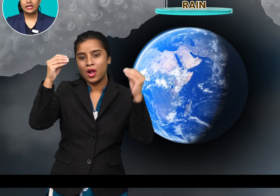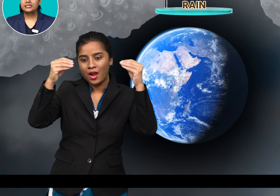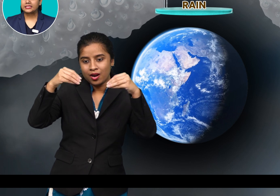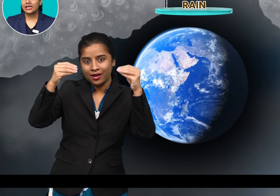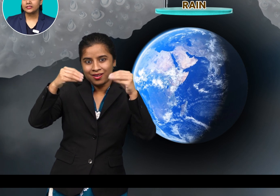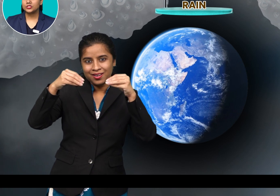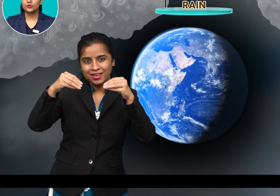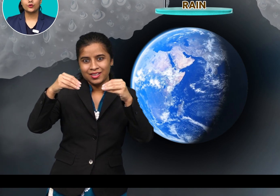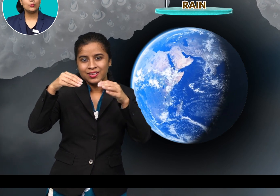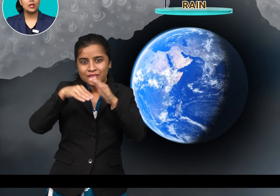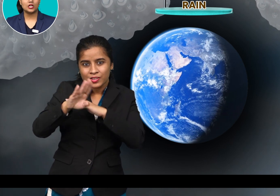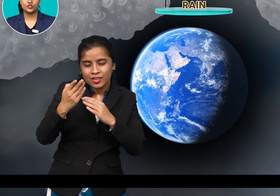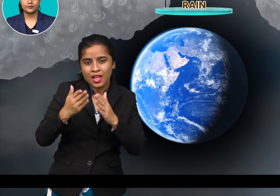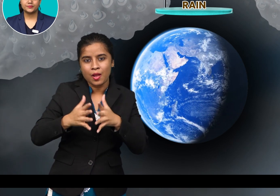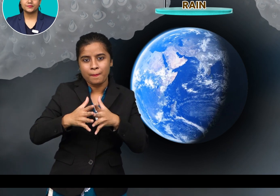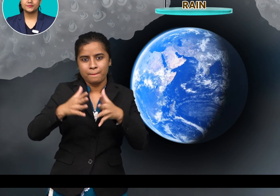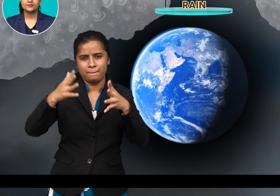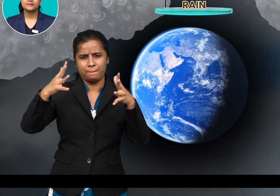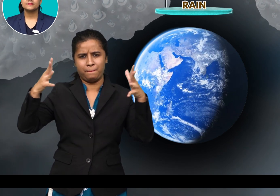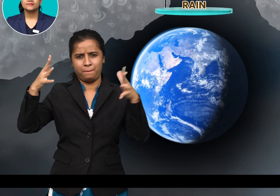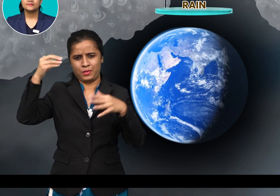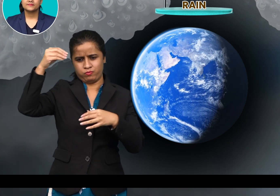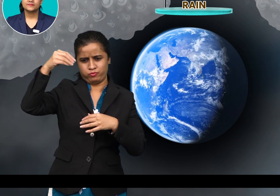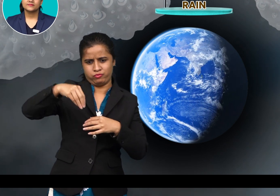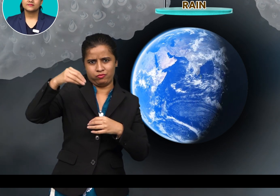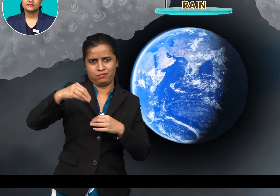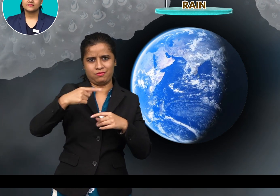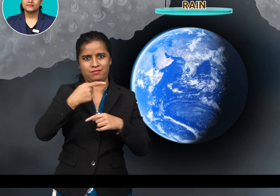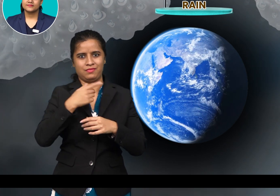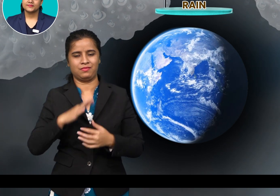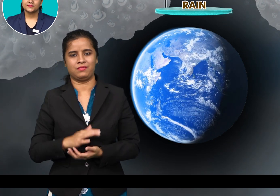droplets inside to grow larger.